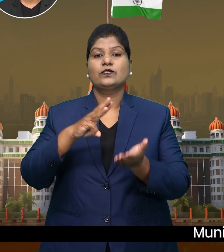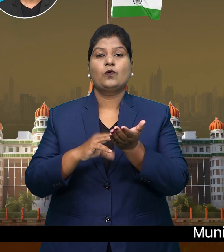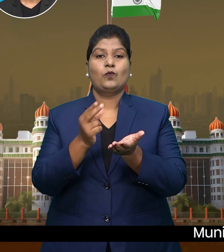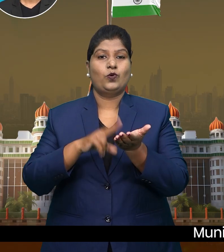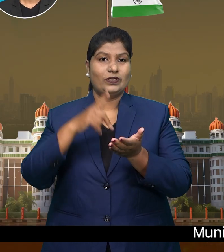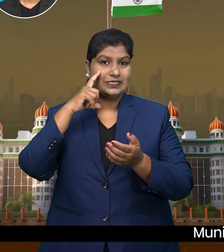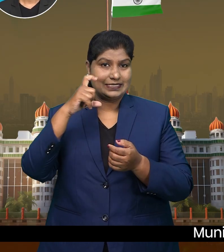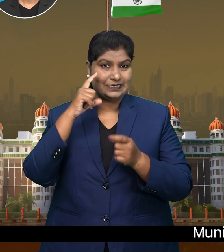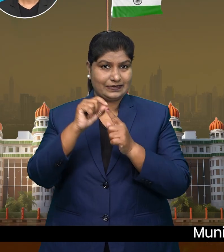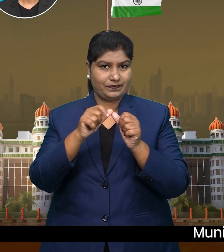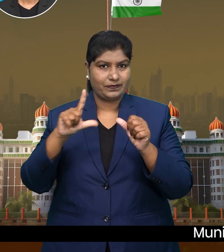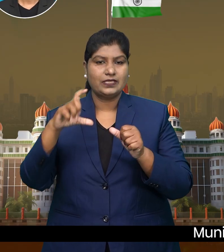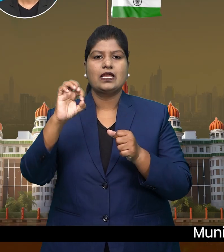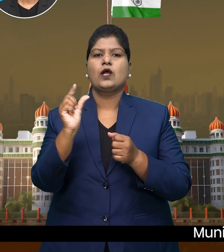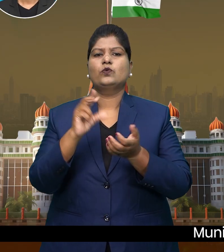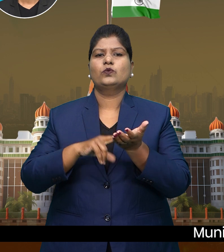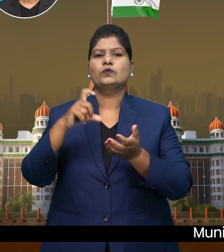Municipal Council.